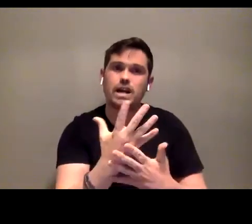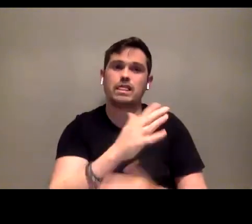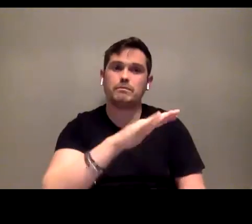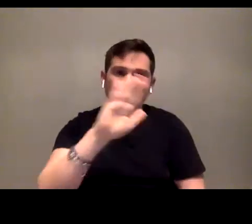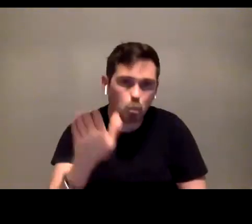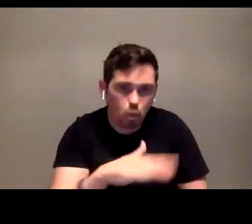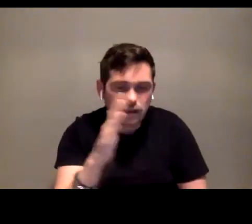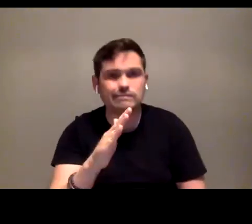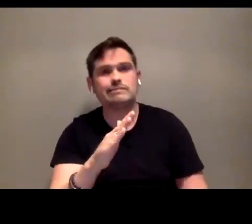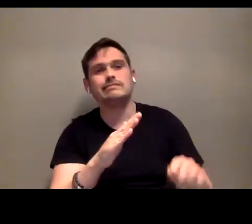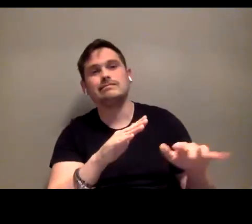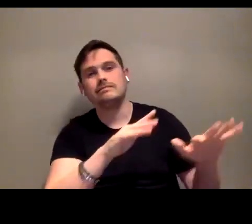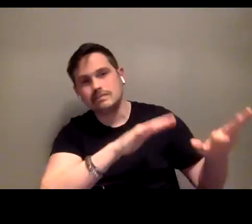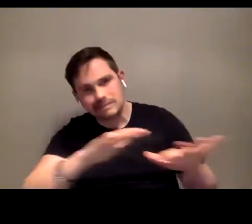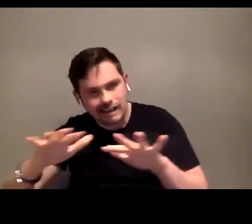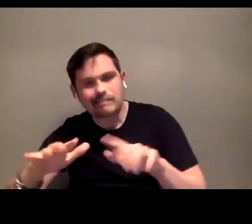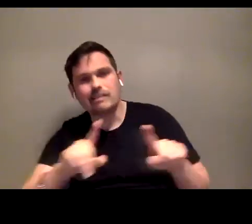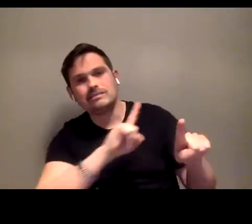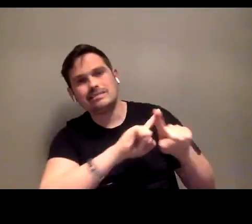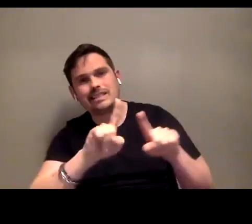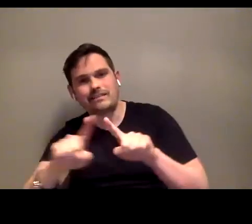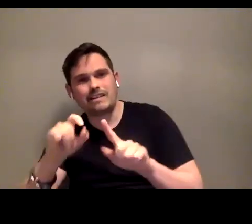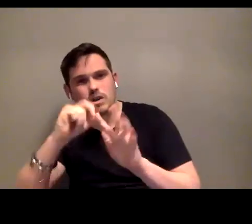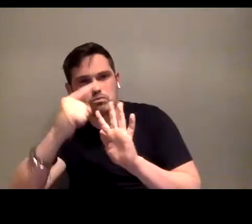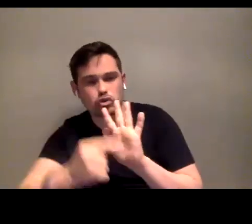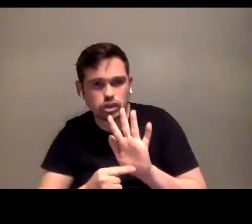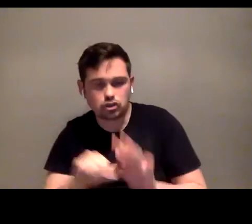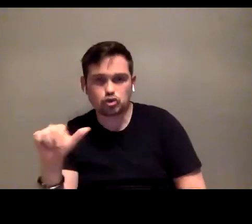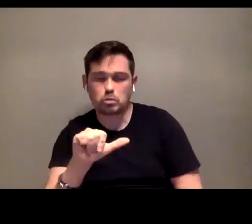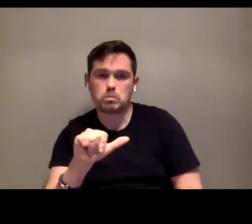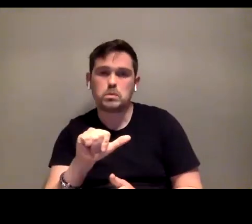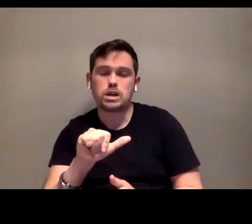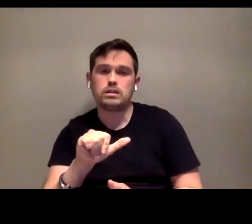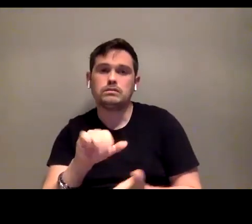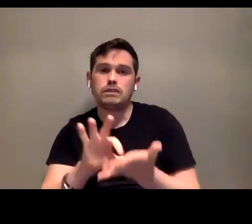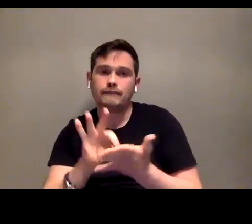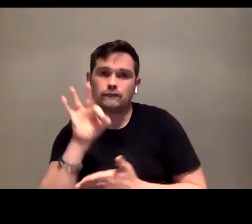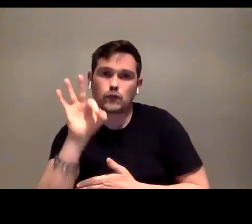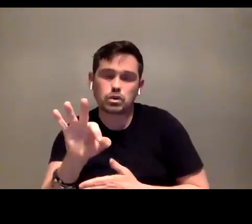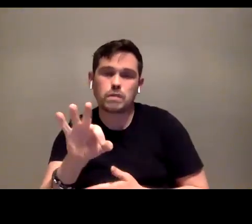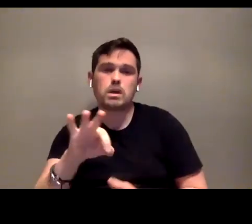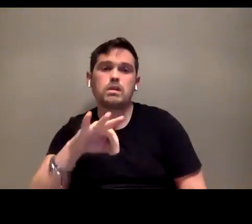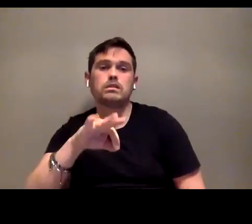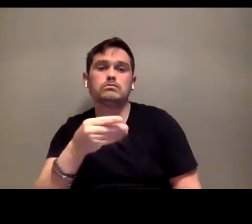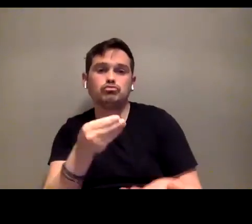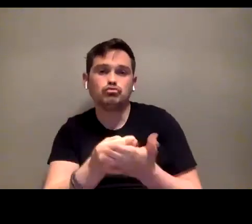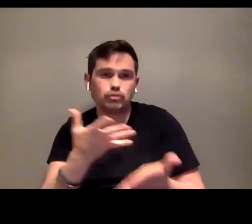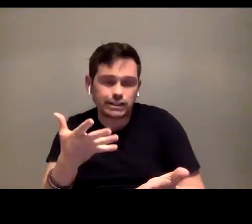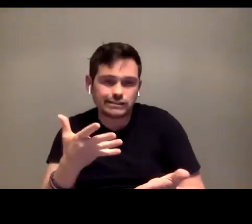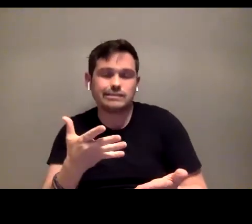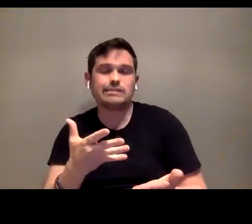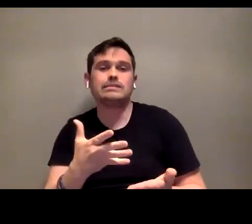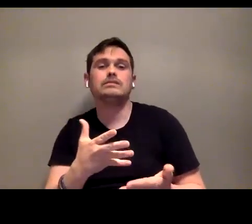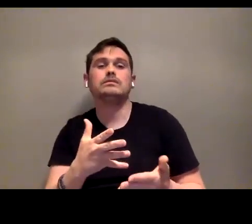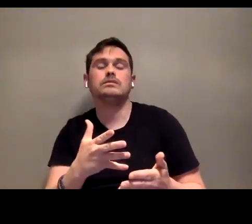projects, encouraging them to provide that energy at affordable prices, supporting people who live in fuel poverty, and also prioritising the local